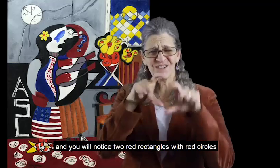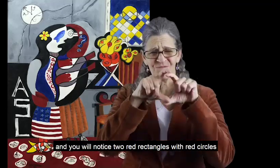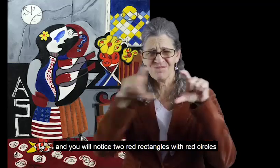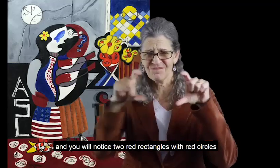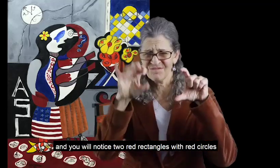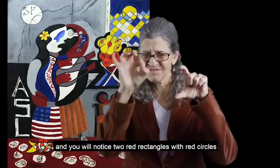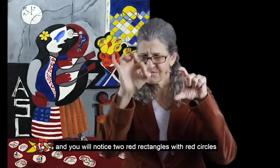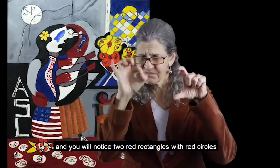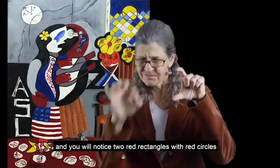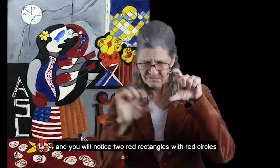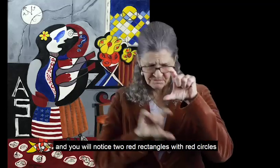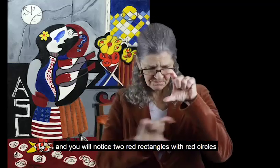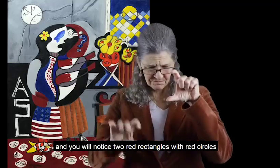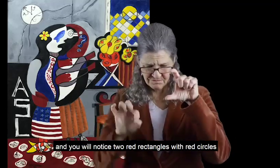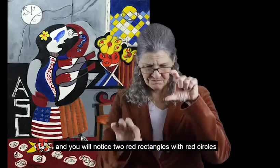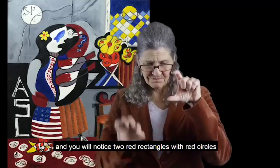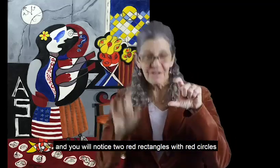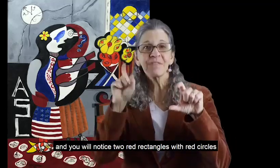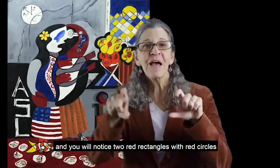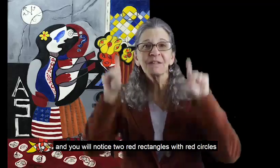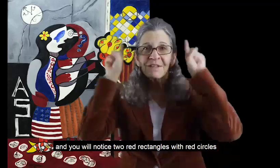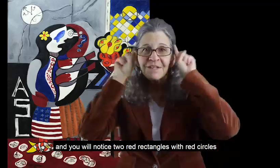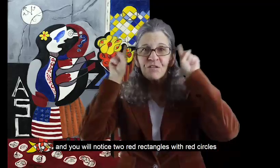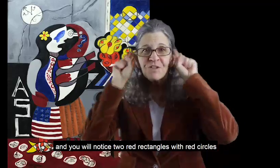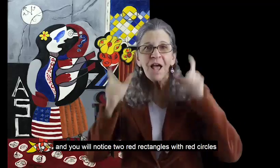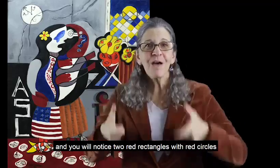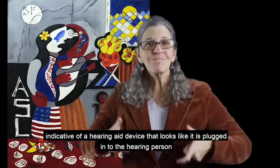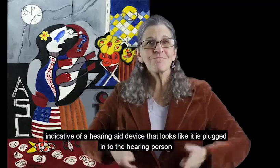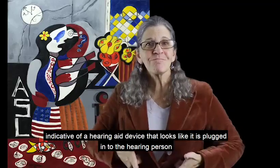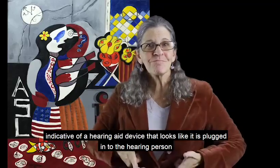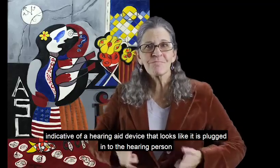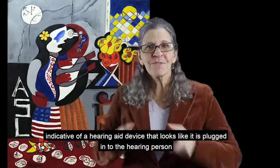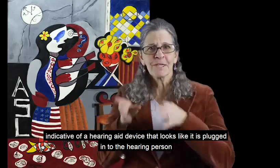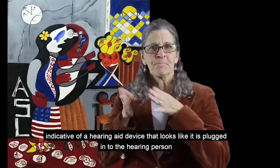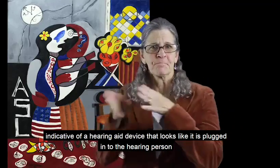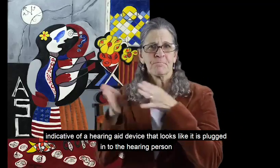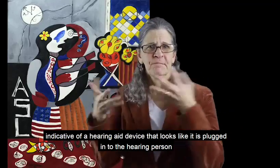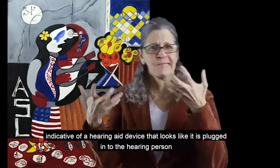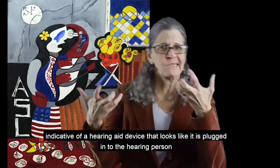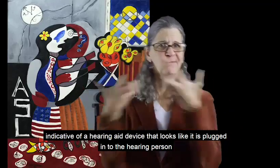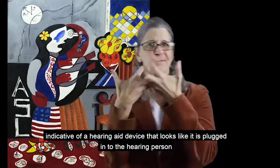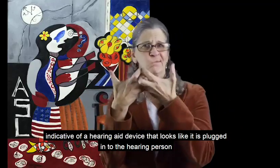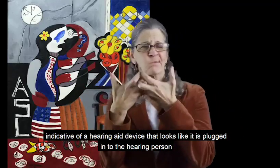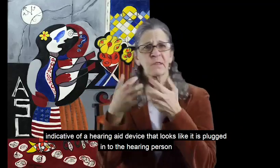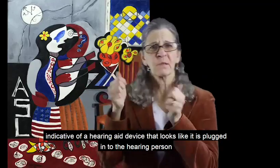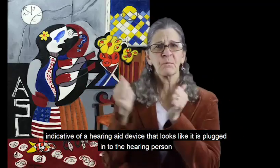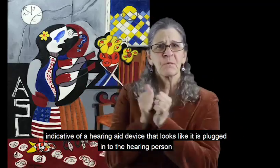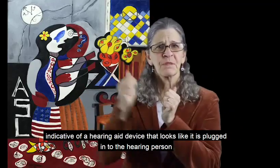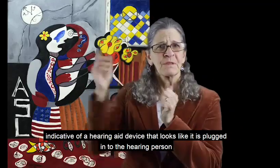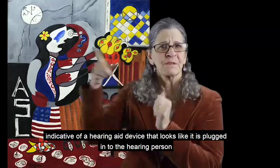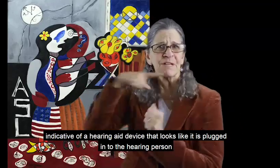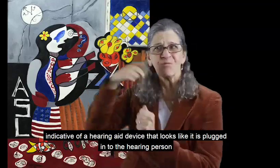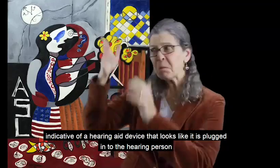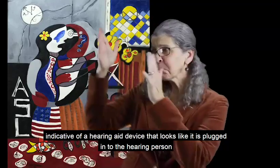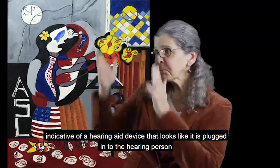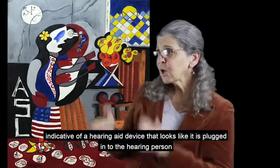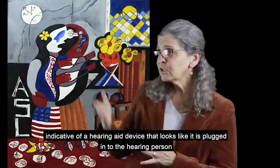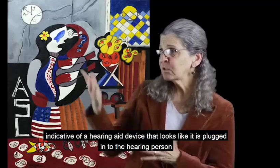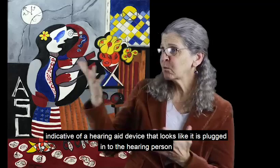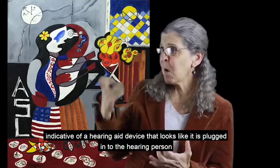two red rectangles with red circles, indicative of a hearing aid device that looks like it's plugged into the hearing